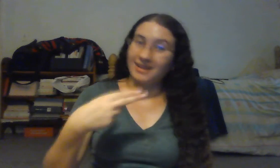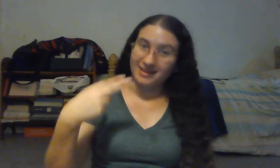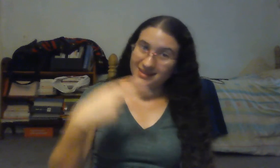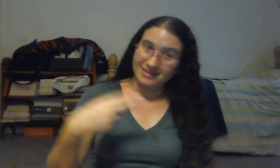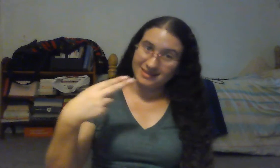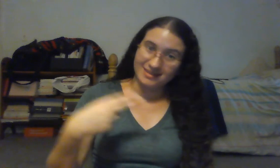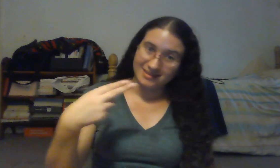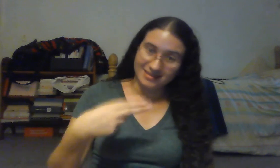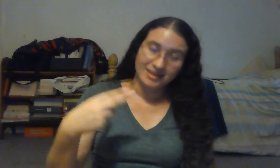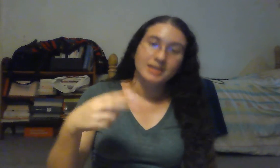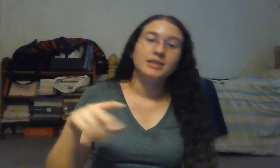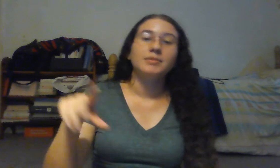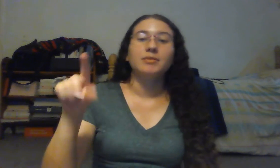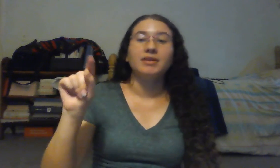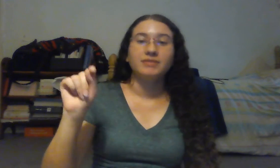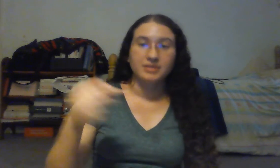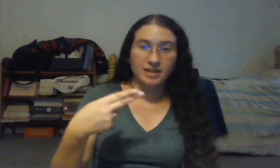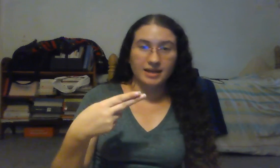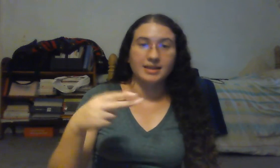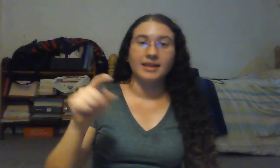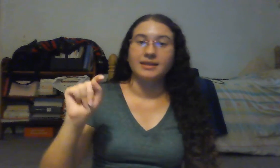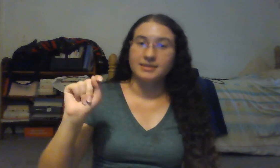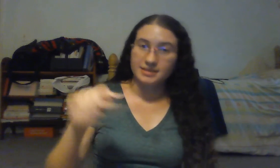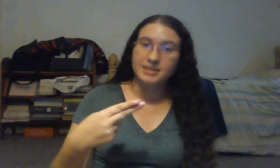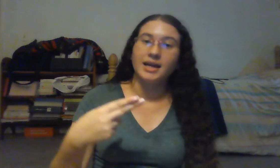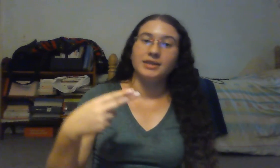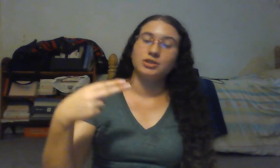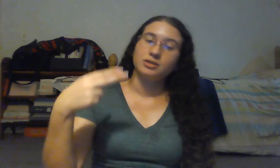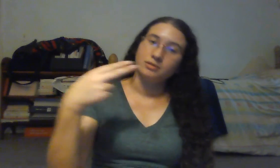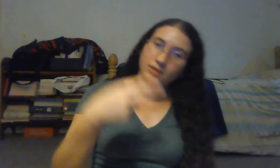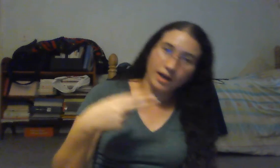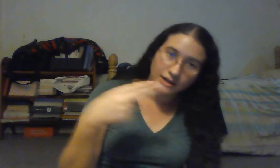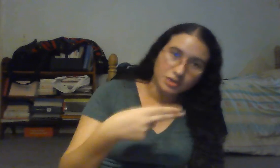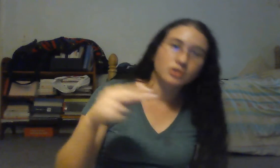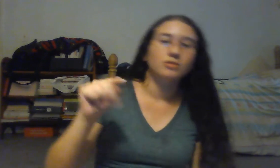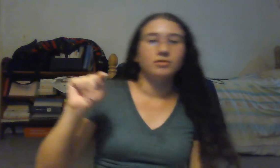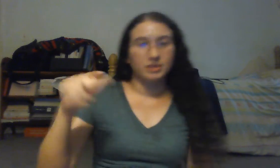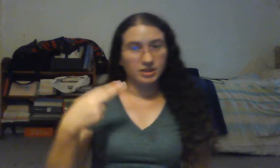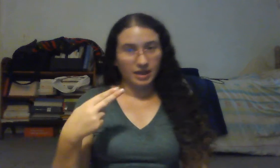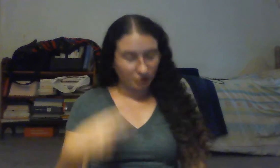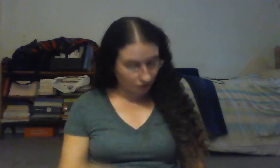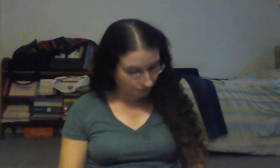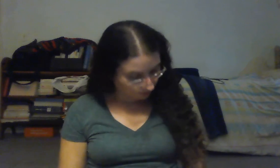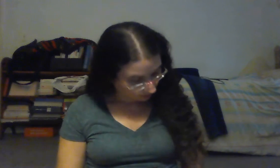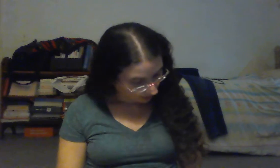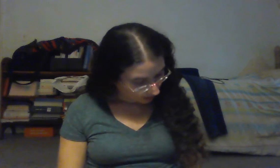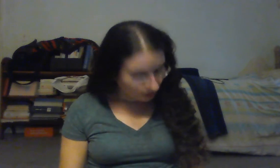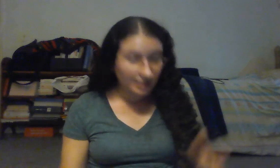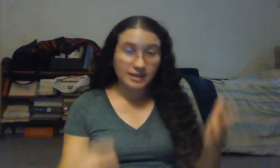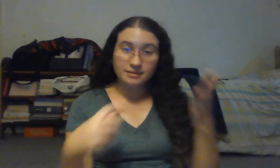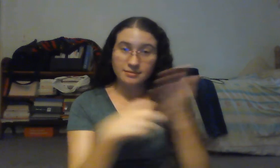like this. Some people may even sign it like this, TH. H or TH. Ticket.